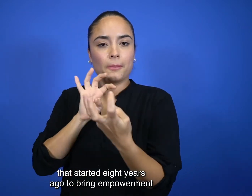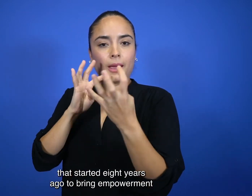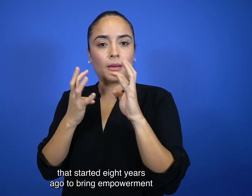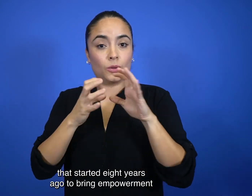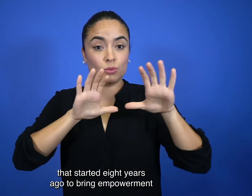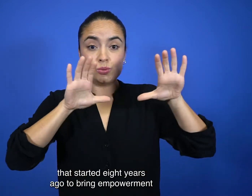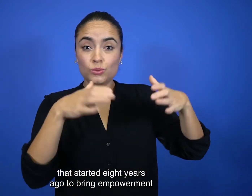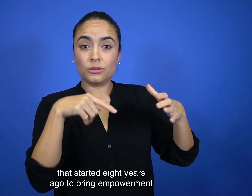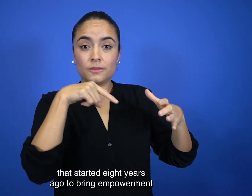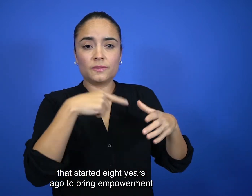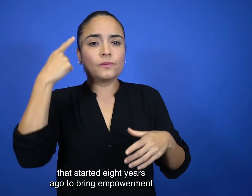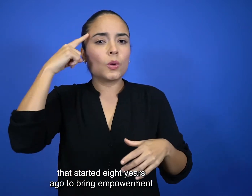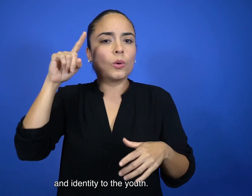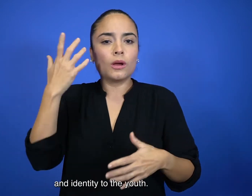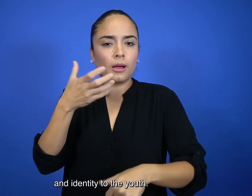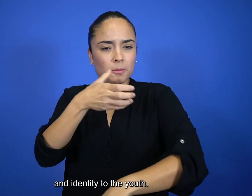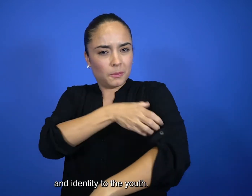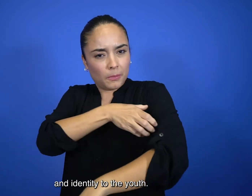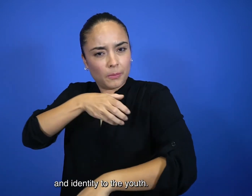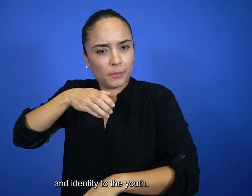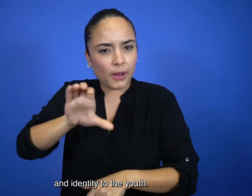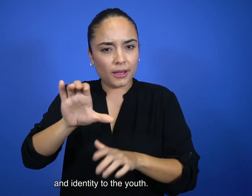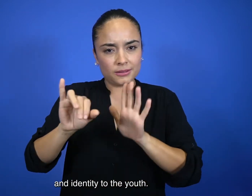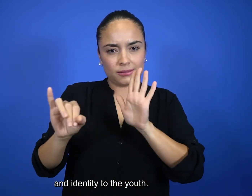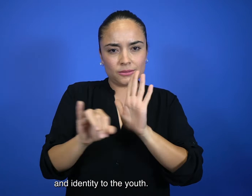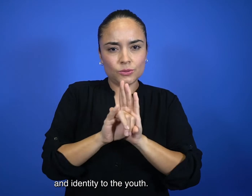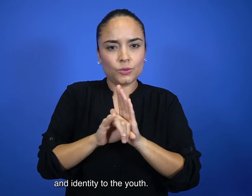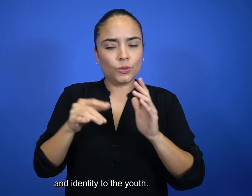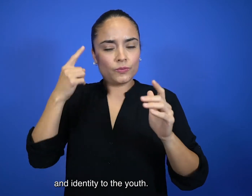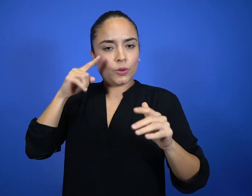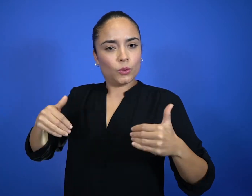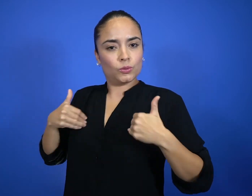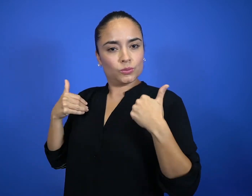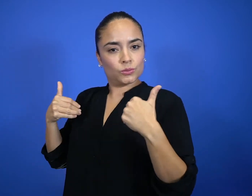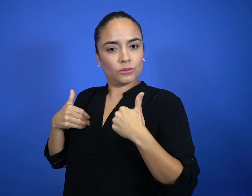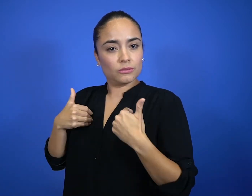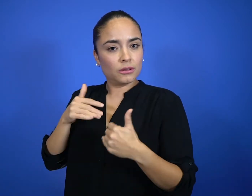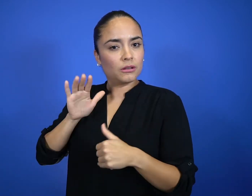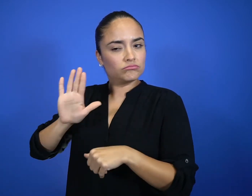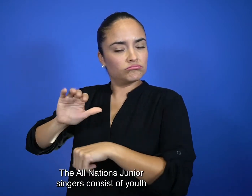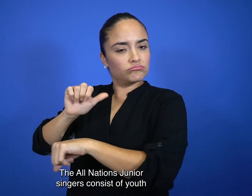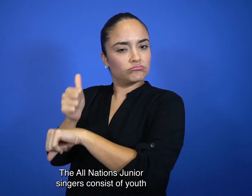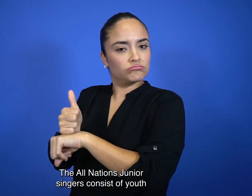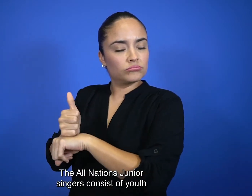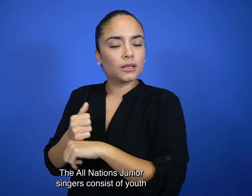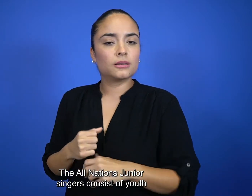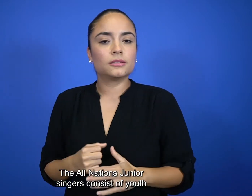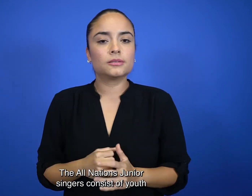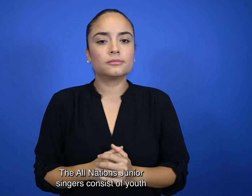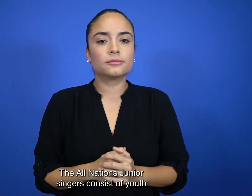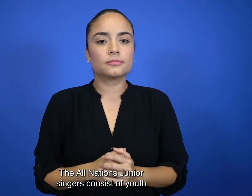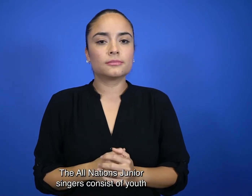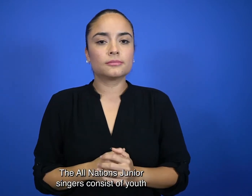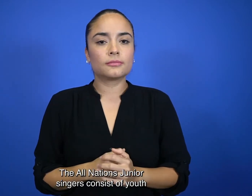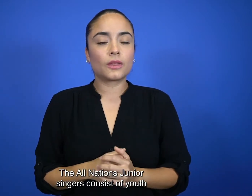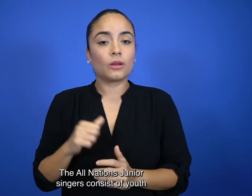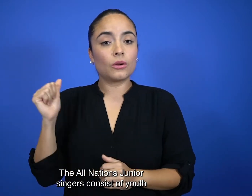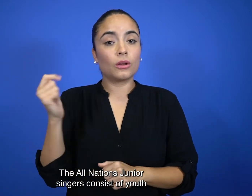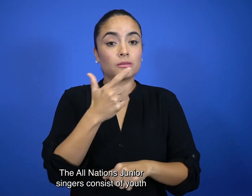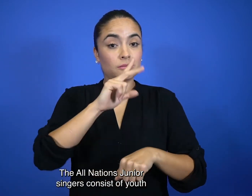to bring empowerment and identity to the youth. The All Nations Junior singers consist of